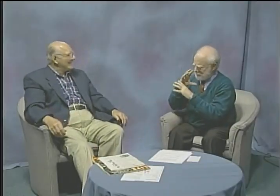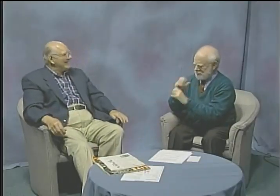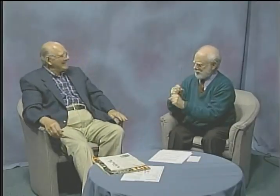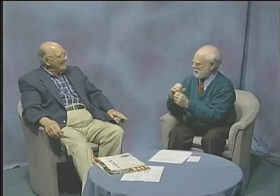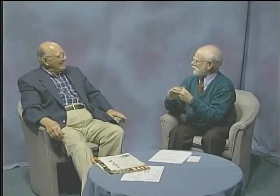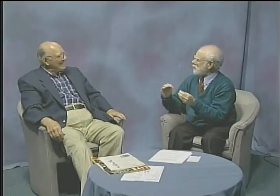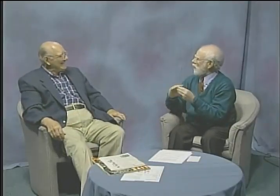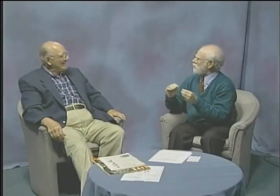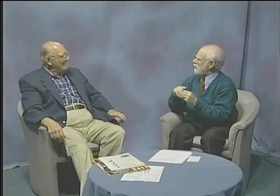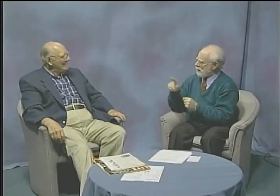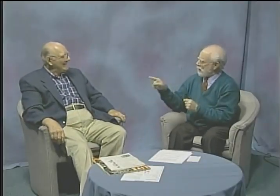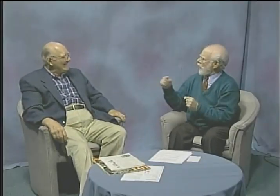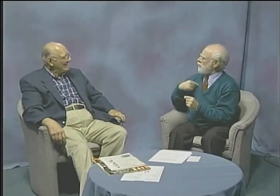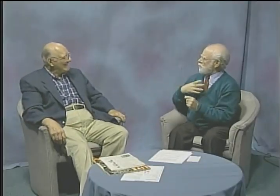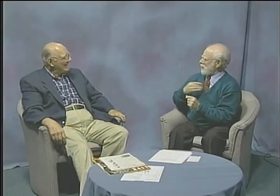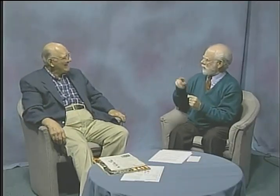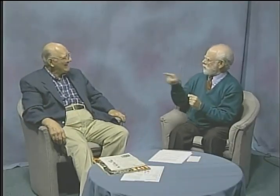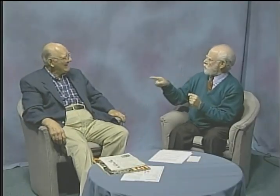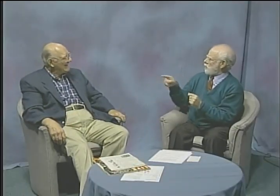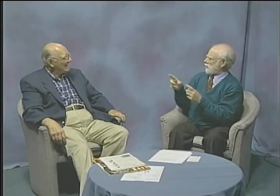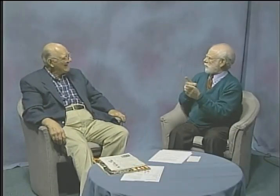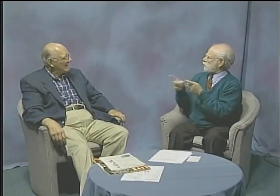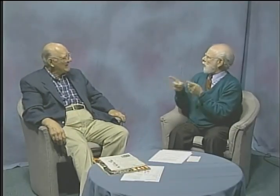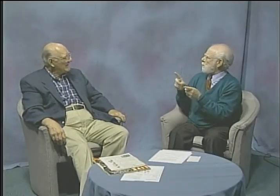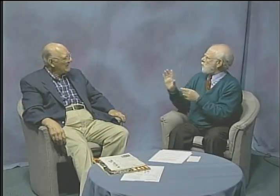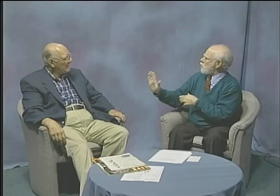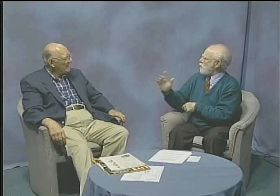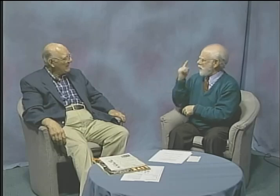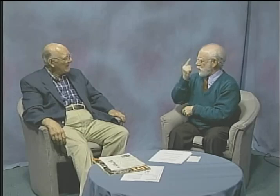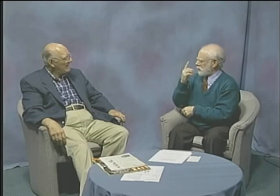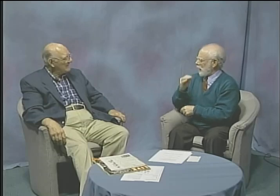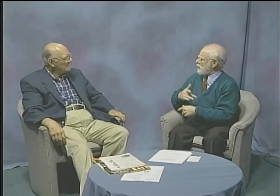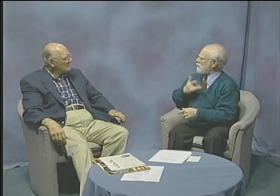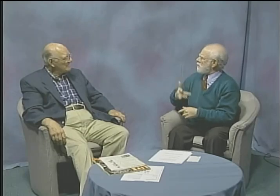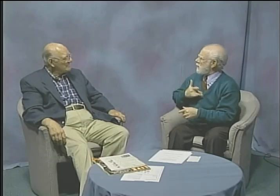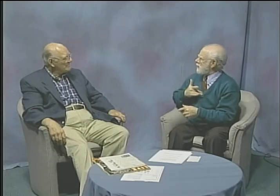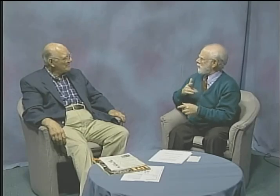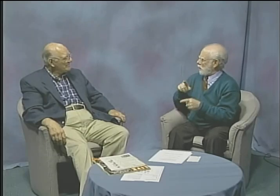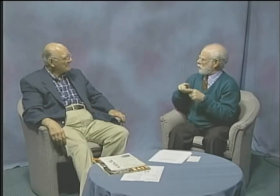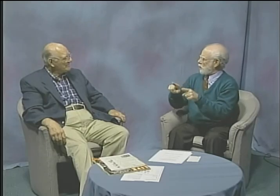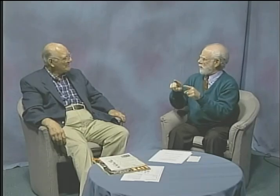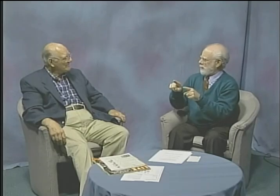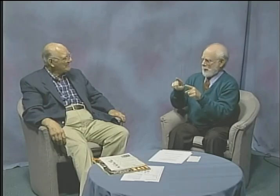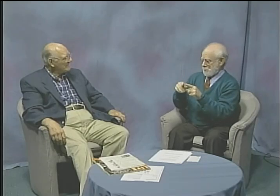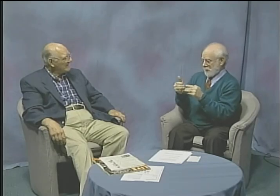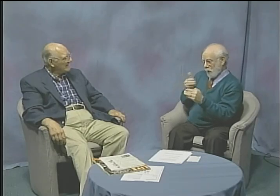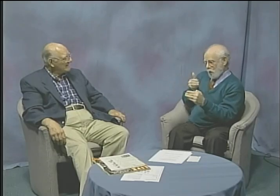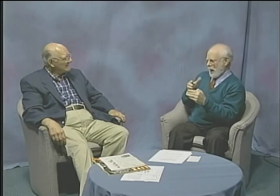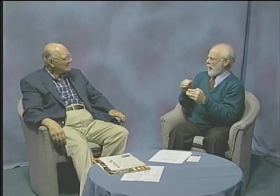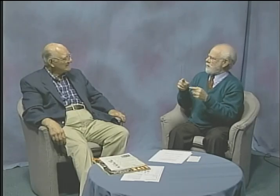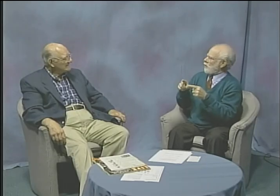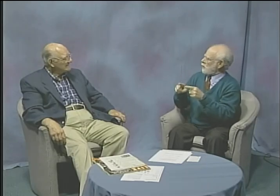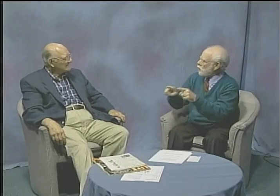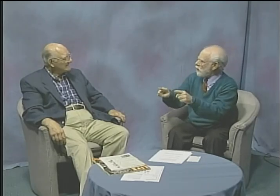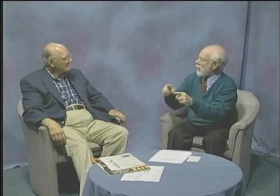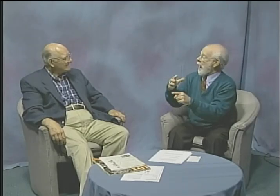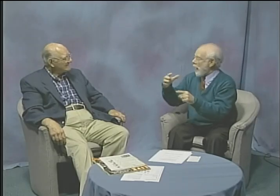That is really a fascinating story. I would like you to describe what your thoughts and feelings were